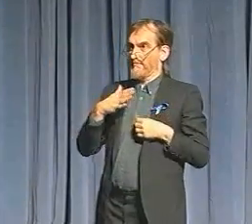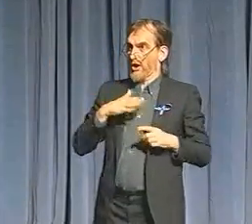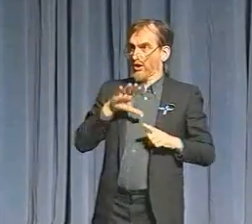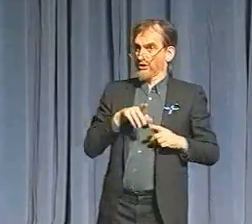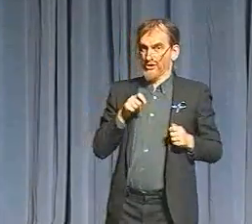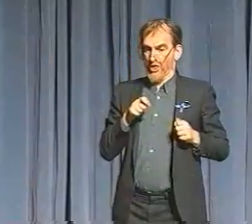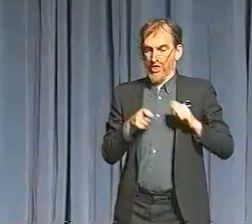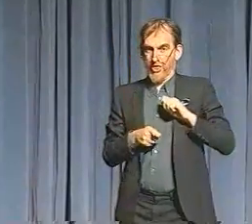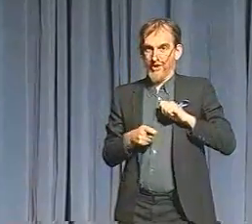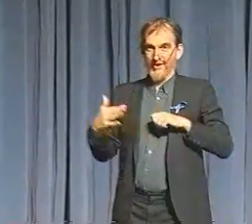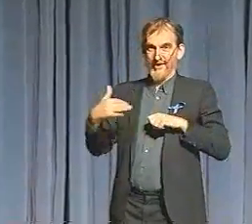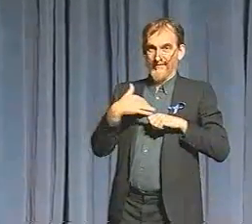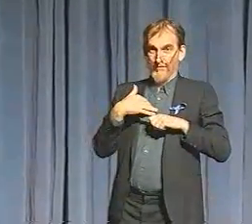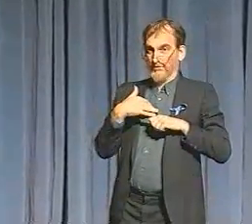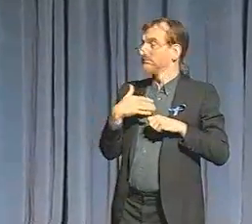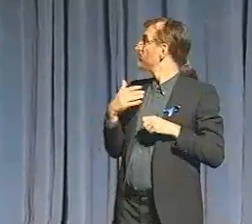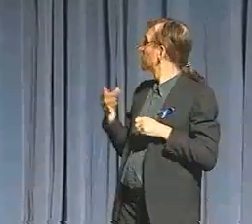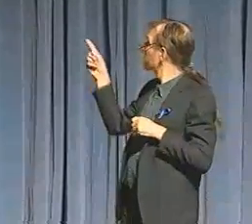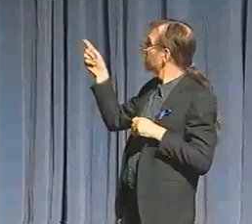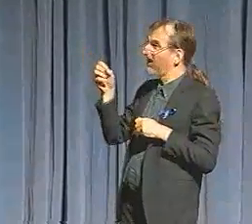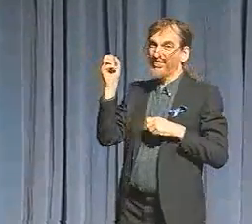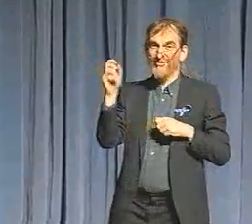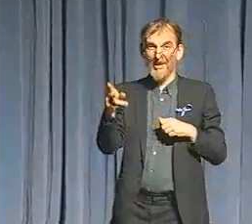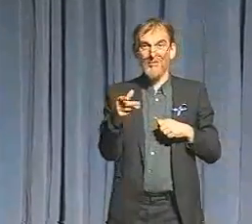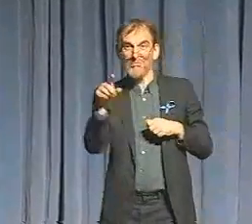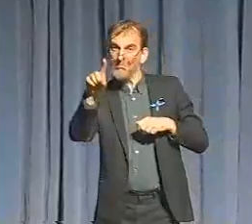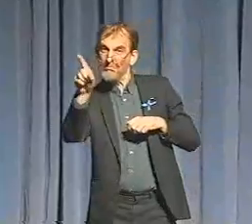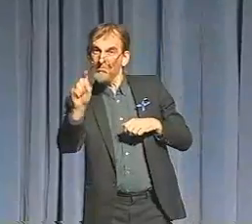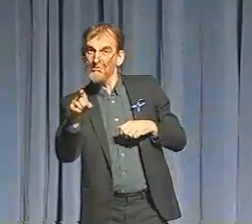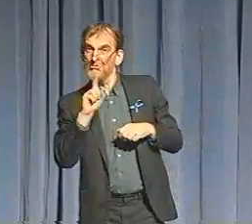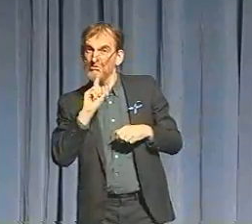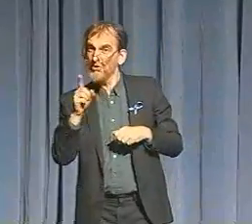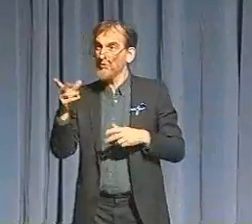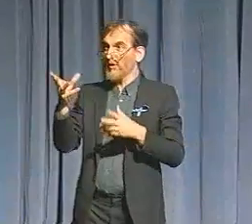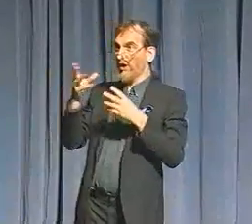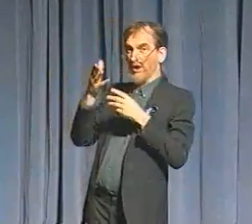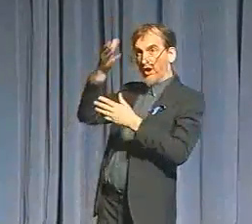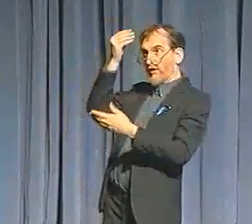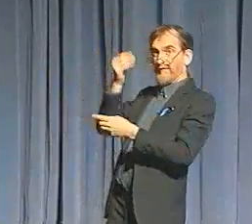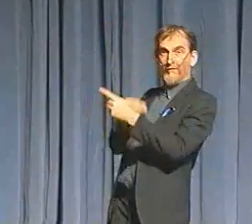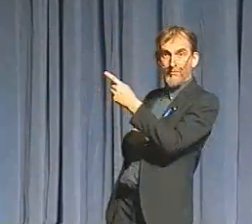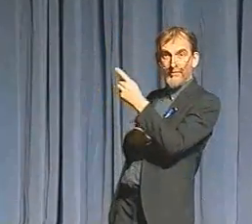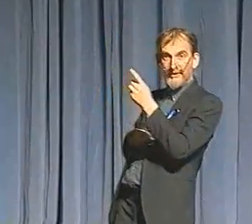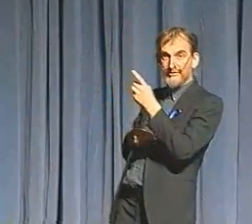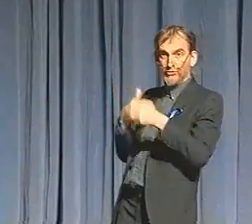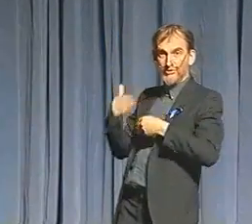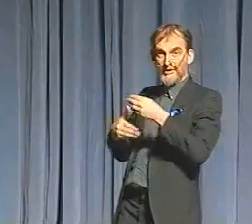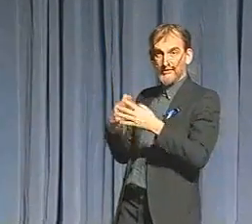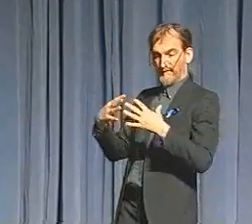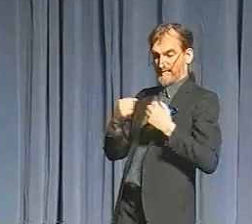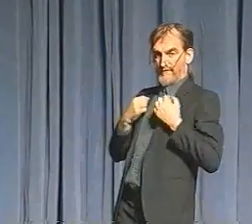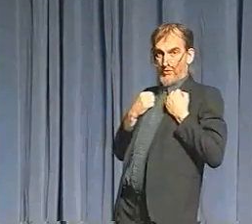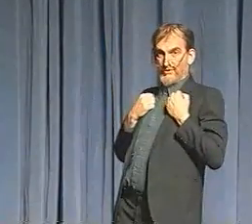colonized us from the inside out and have really transformed us. So we need to